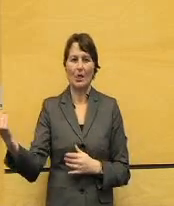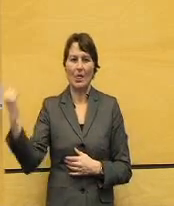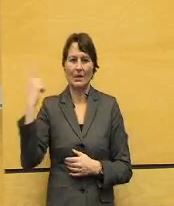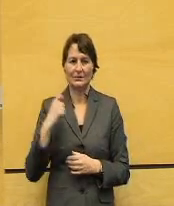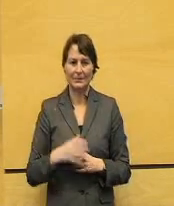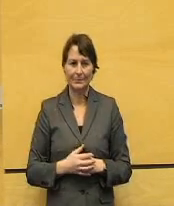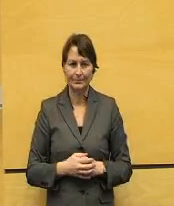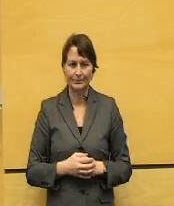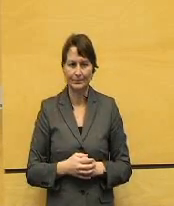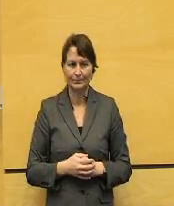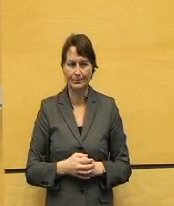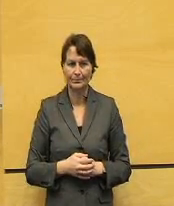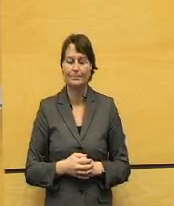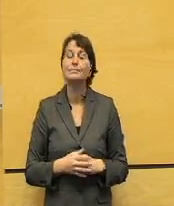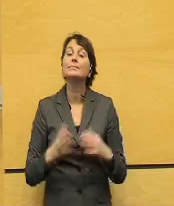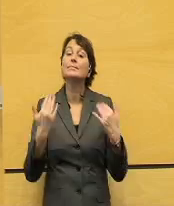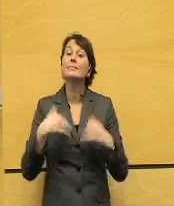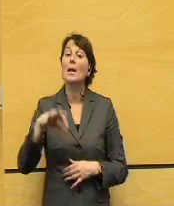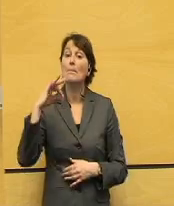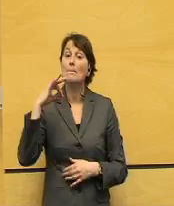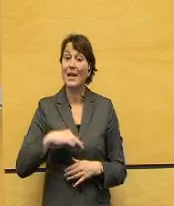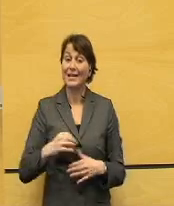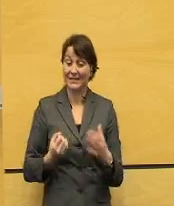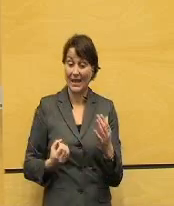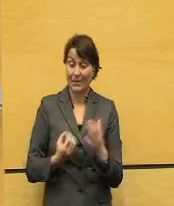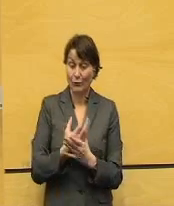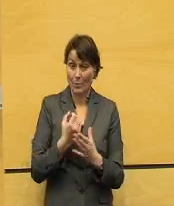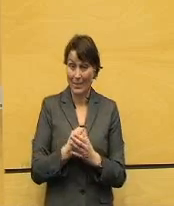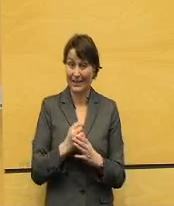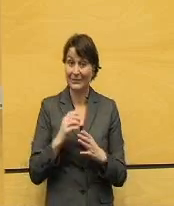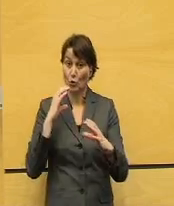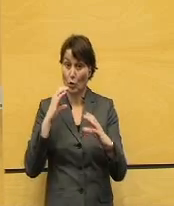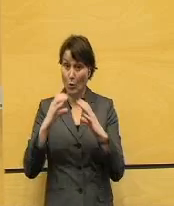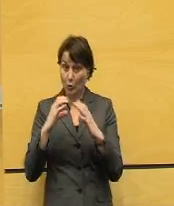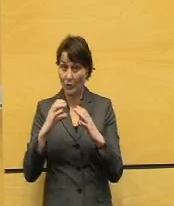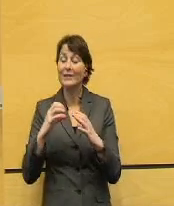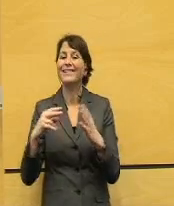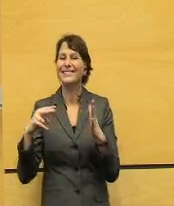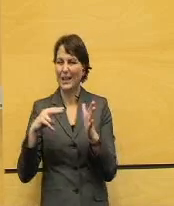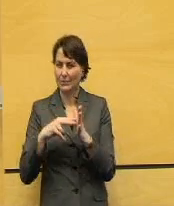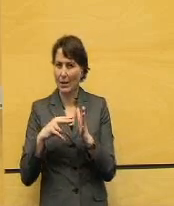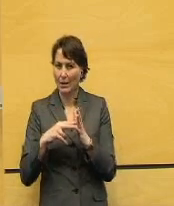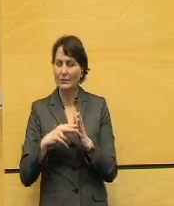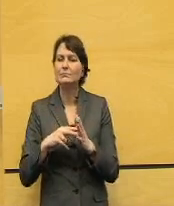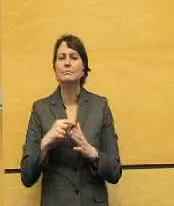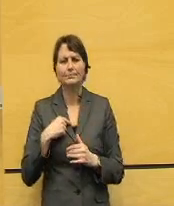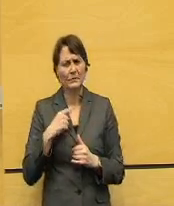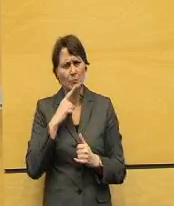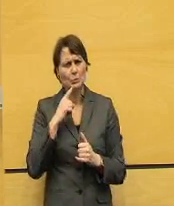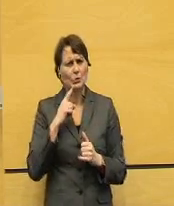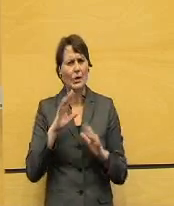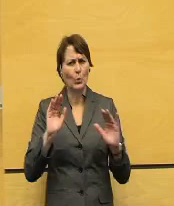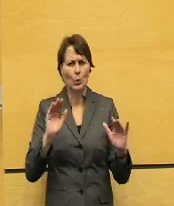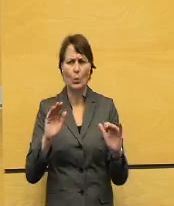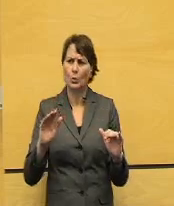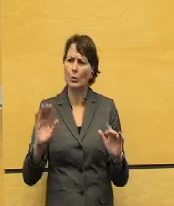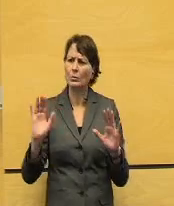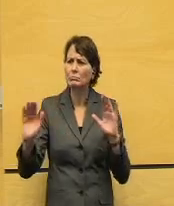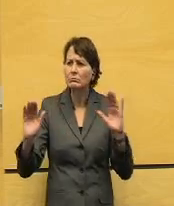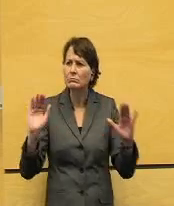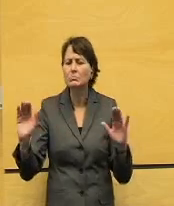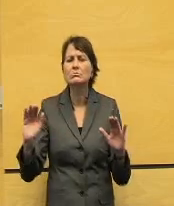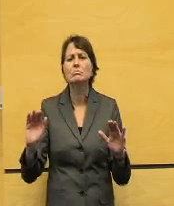And the Ministry of Information and Communication Technology has highly recommended